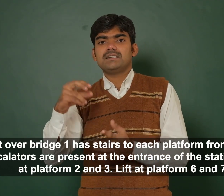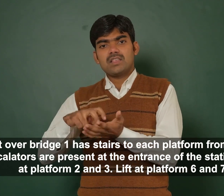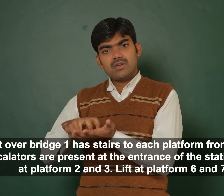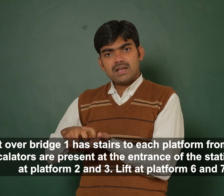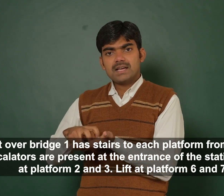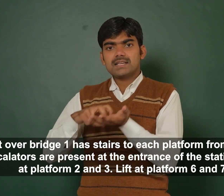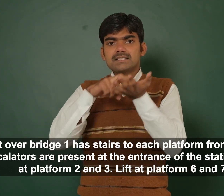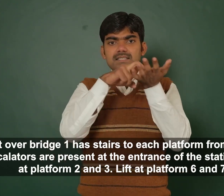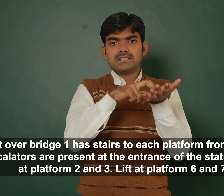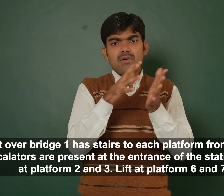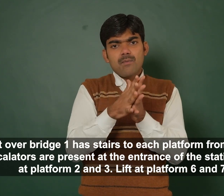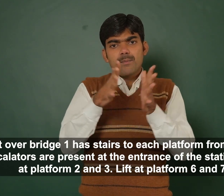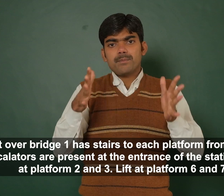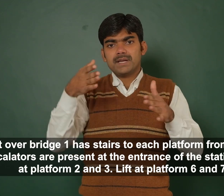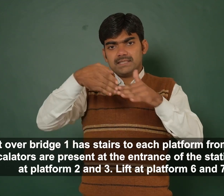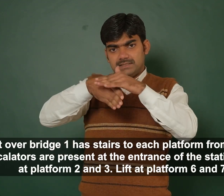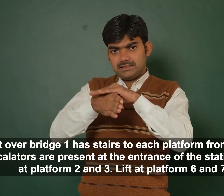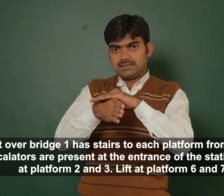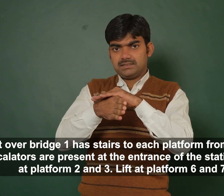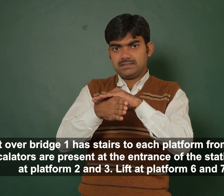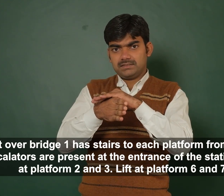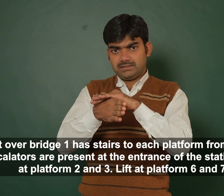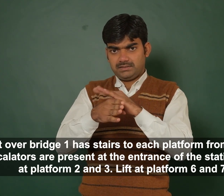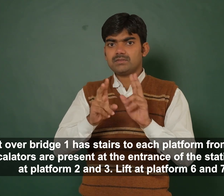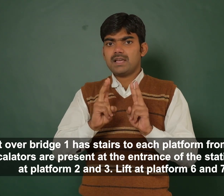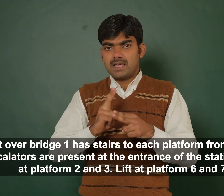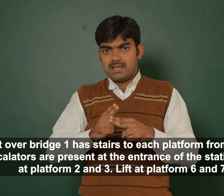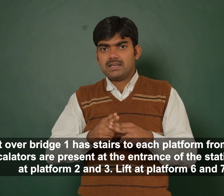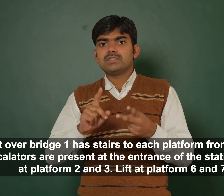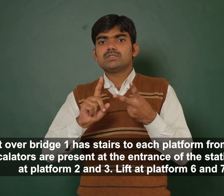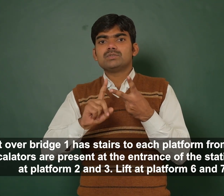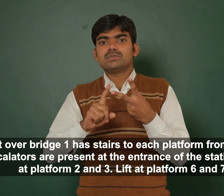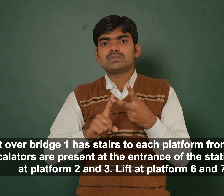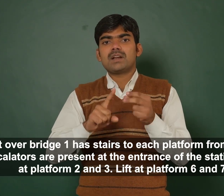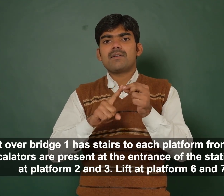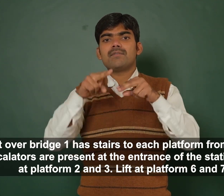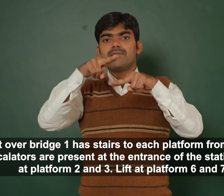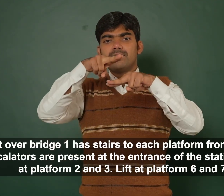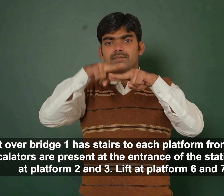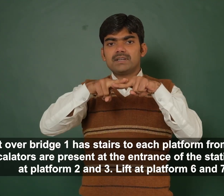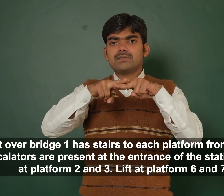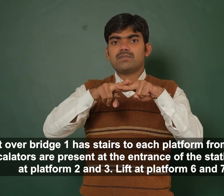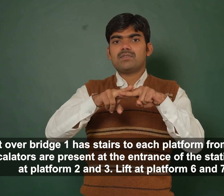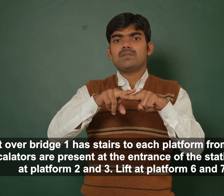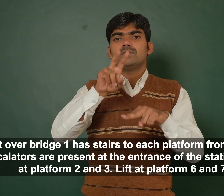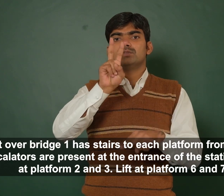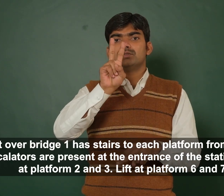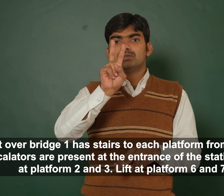station, also at platform 2 and 3. Lift at platform 6 and 7.